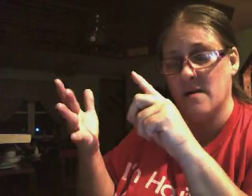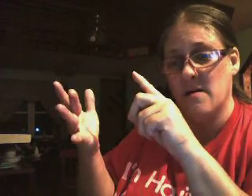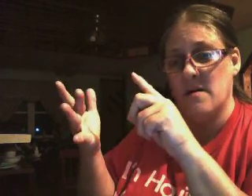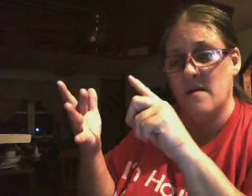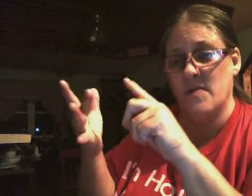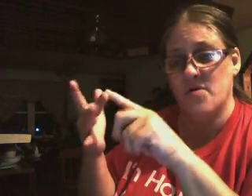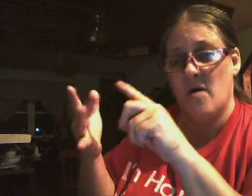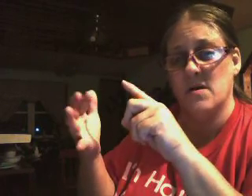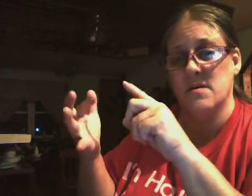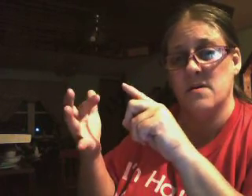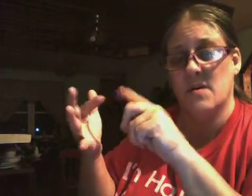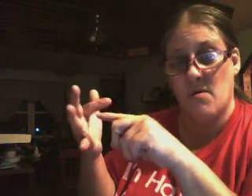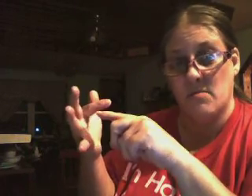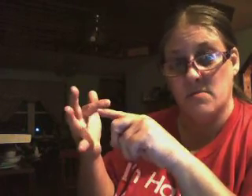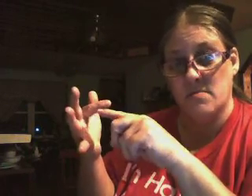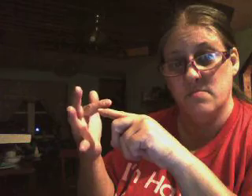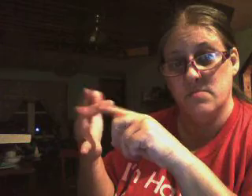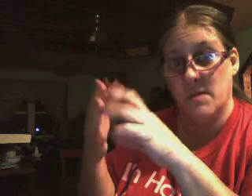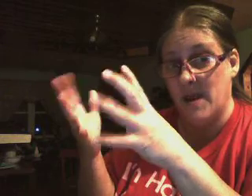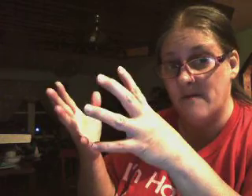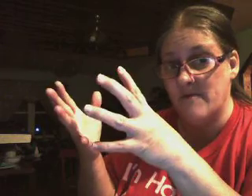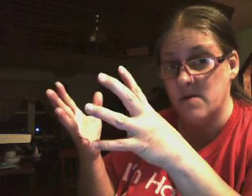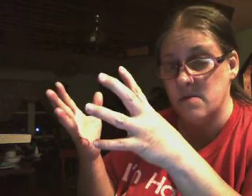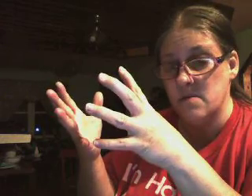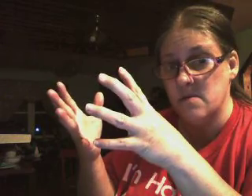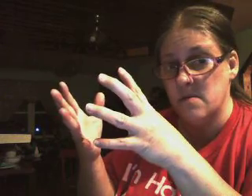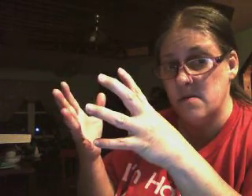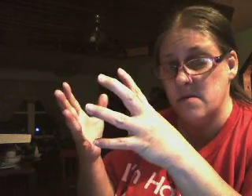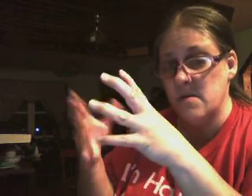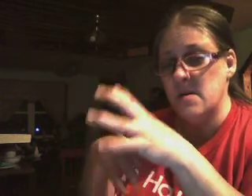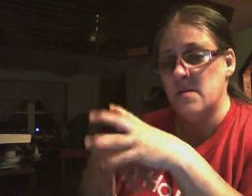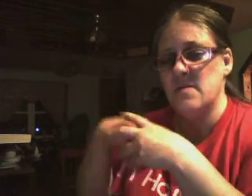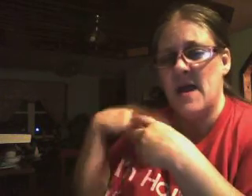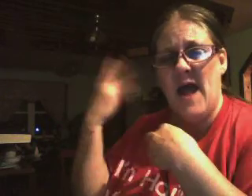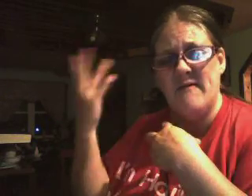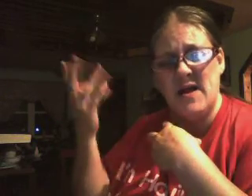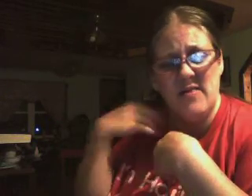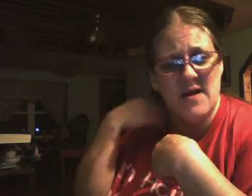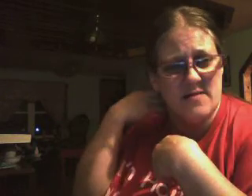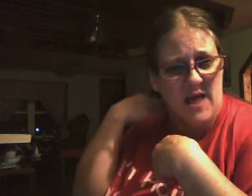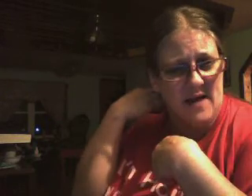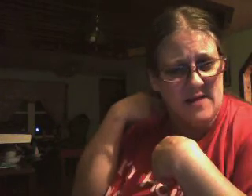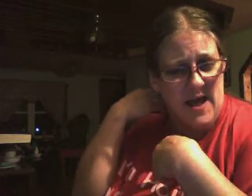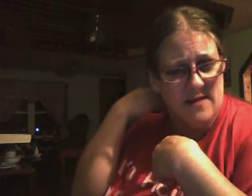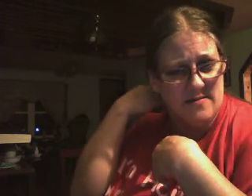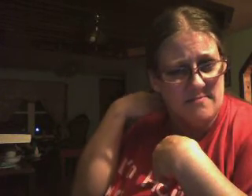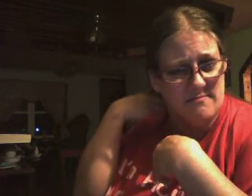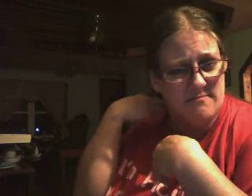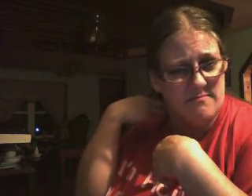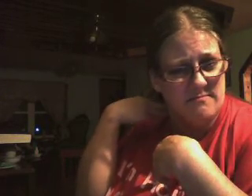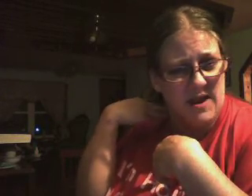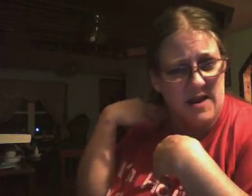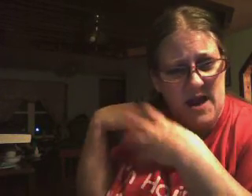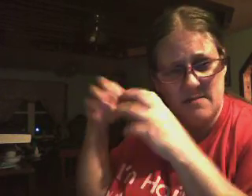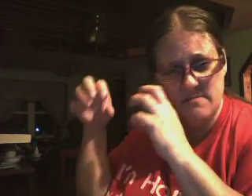pink, chocolate, and the caramel. They might have others. Do they have any that's like, that has any kind